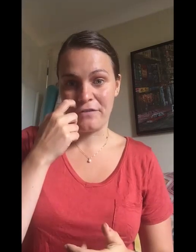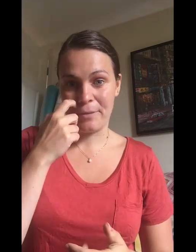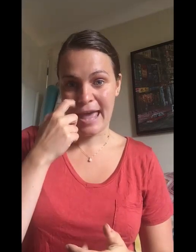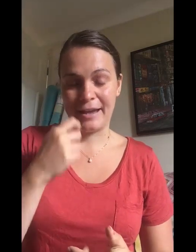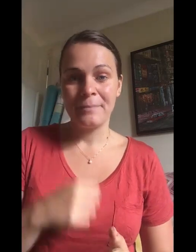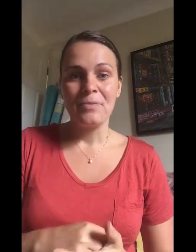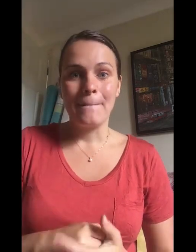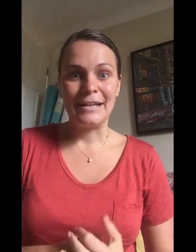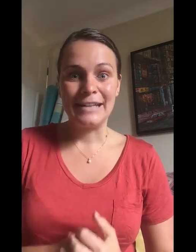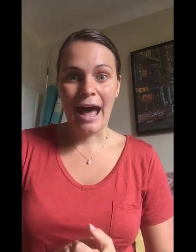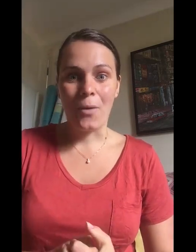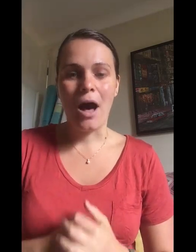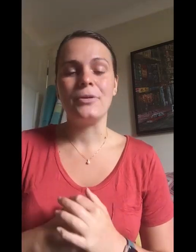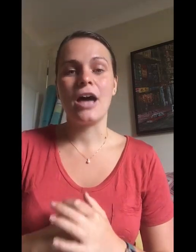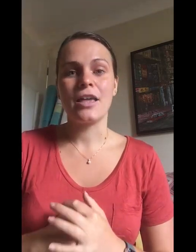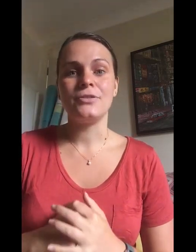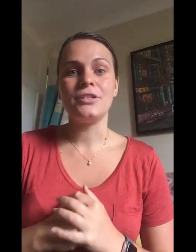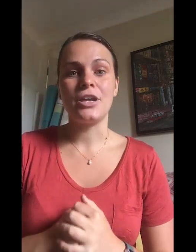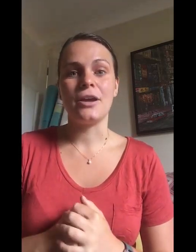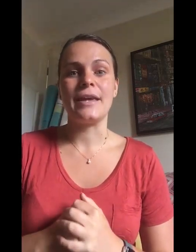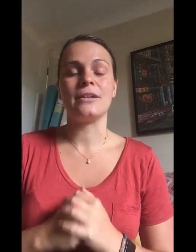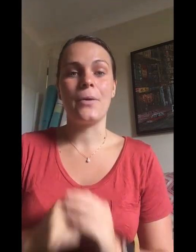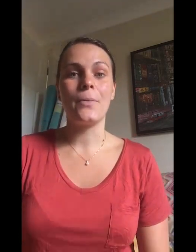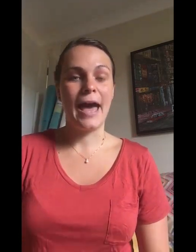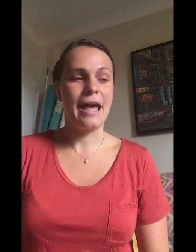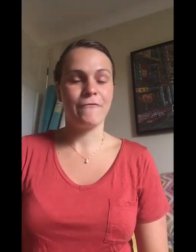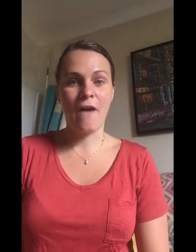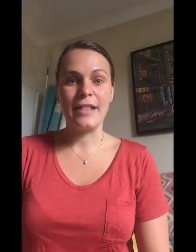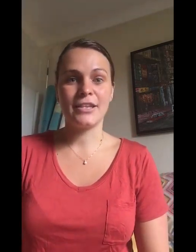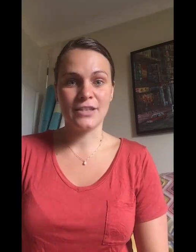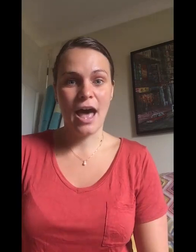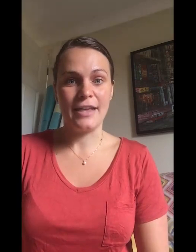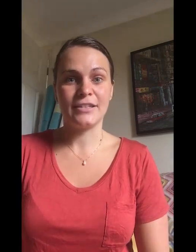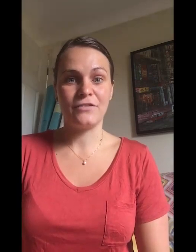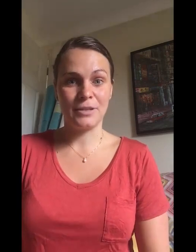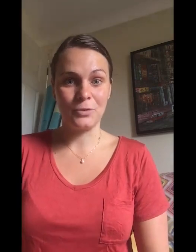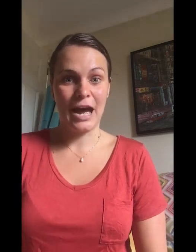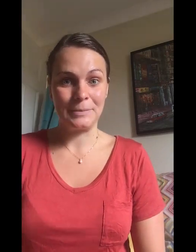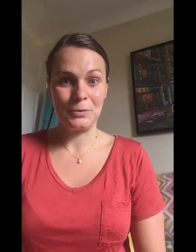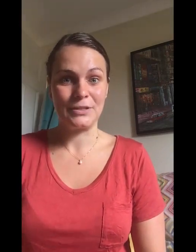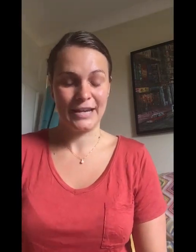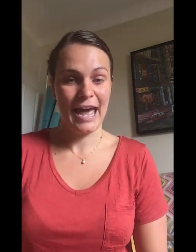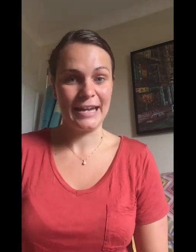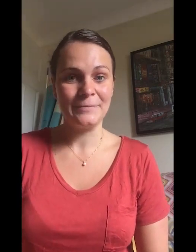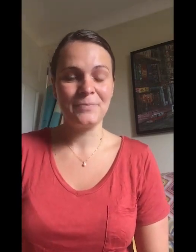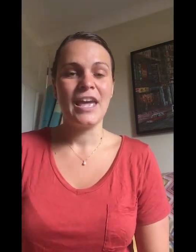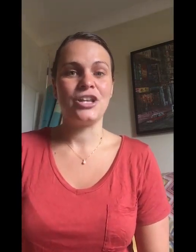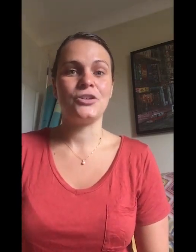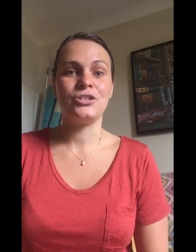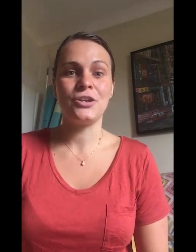them again. But now what I would like you to do is go away and find the signs for some more animals, okay? And you can do